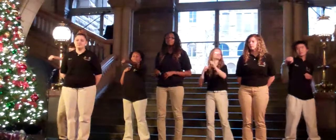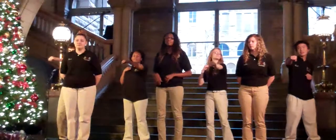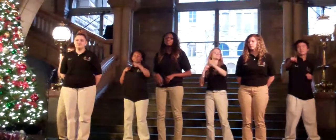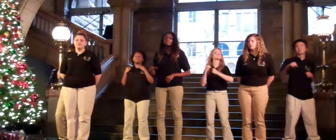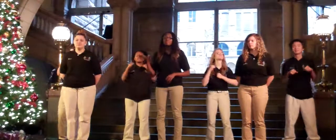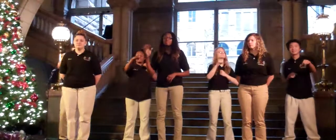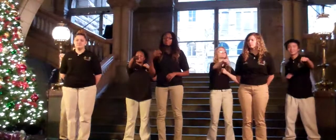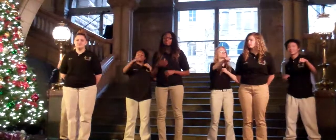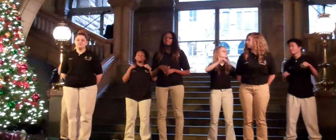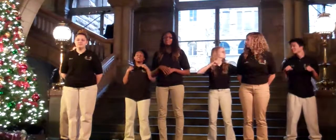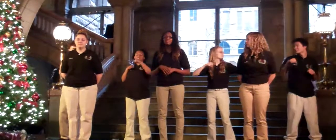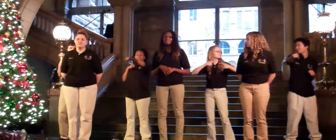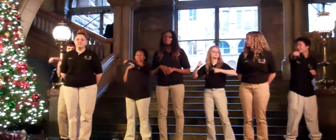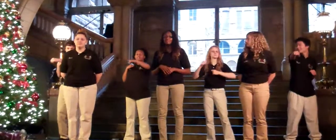out of the time, her,